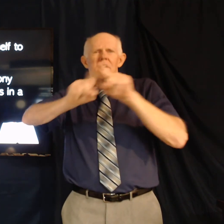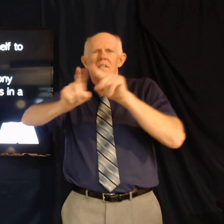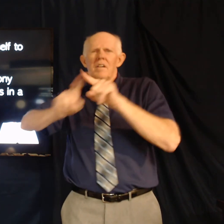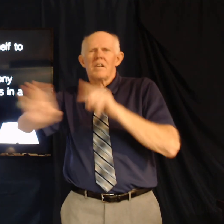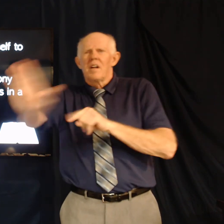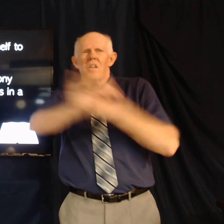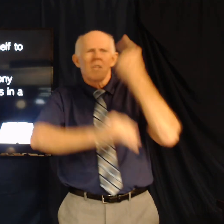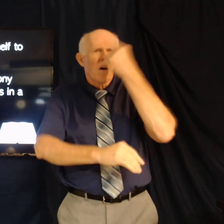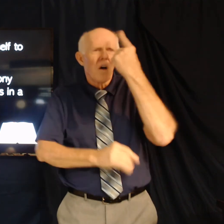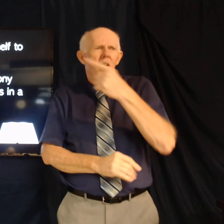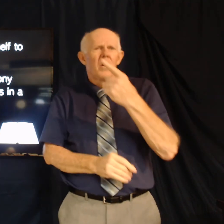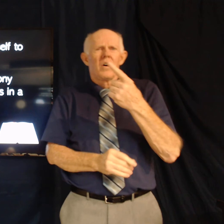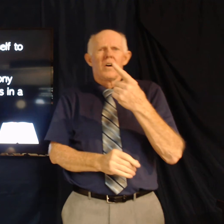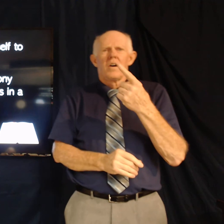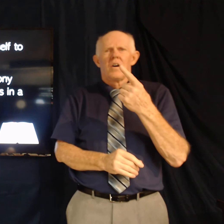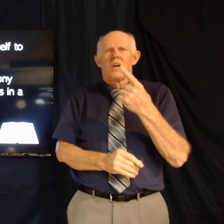He knew their circumstances.